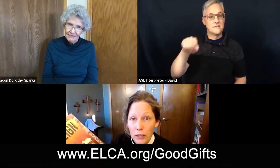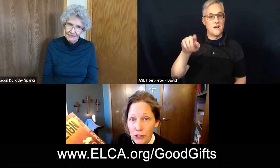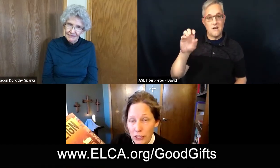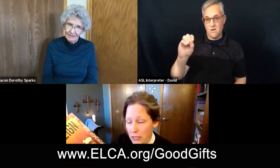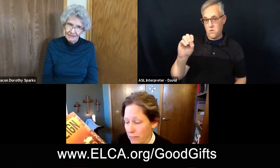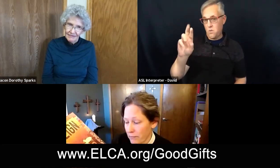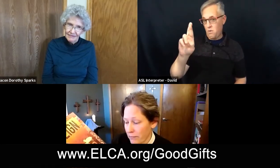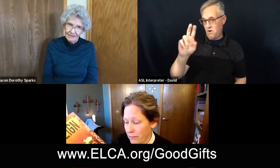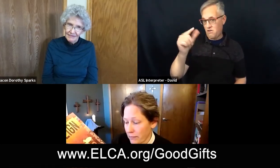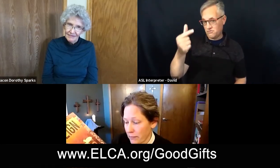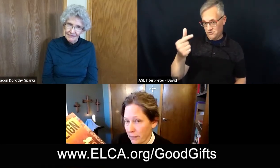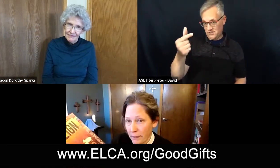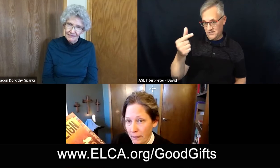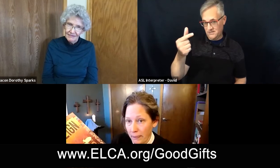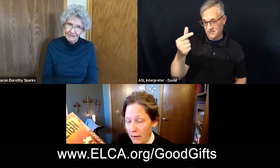elca.org.